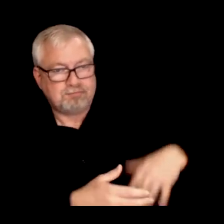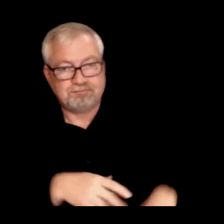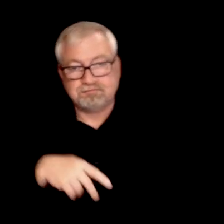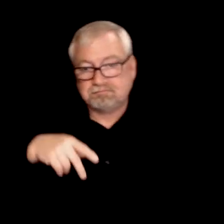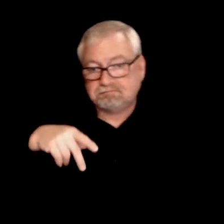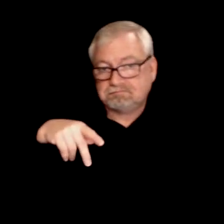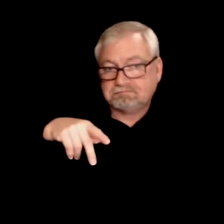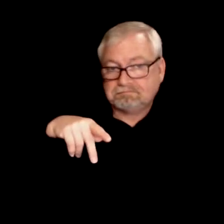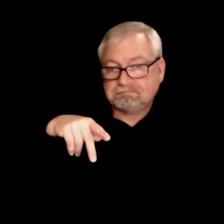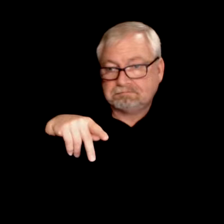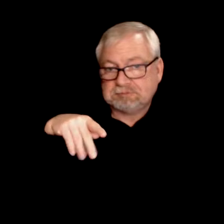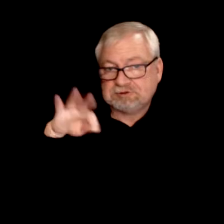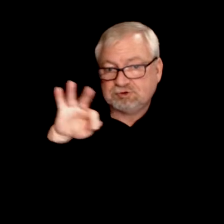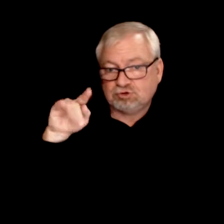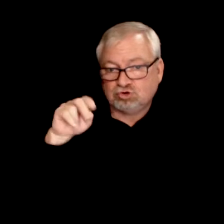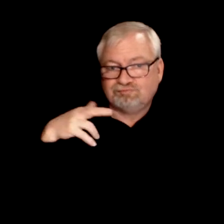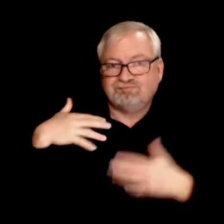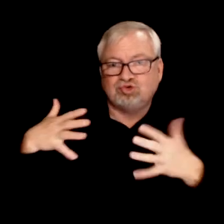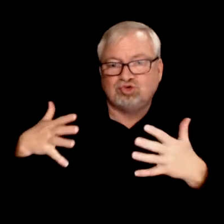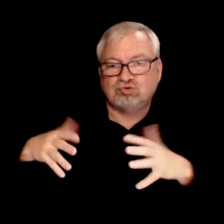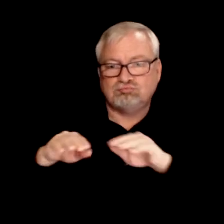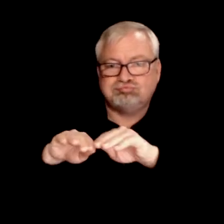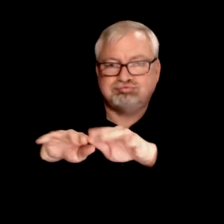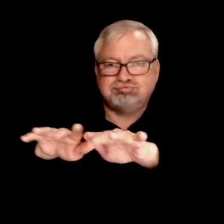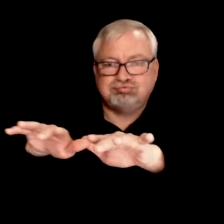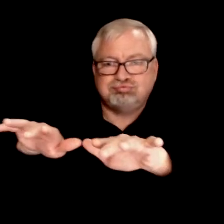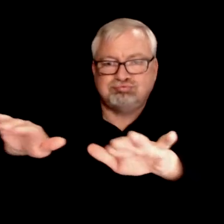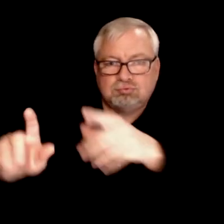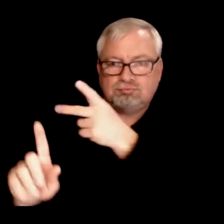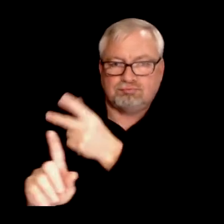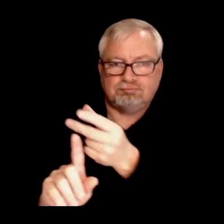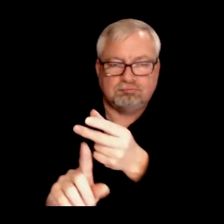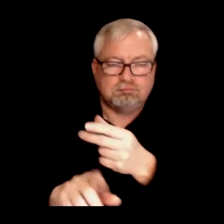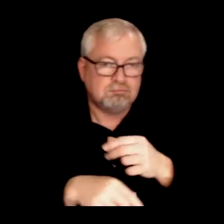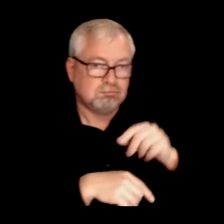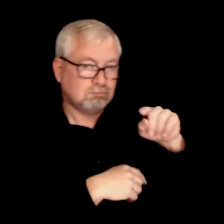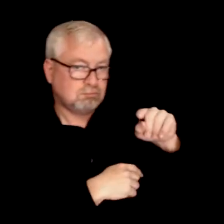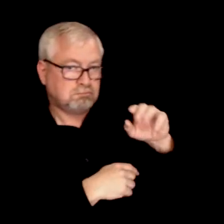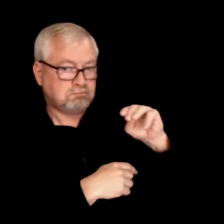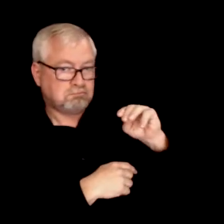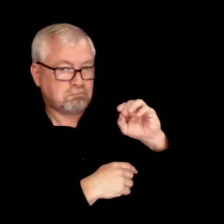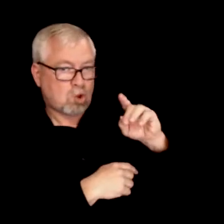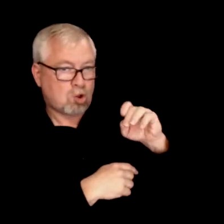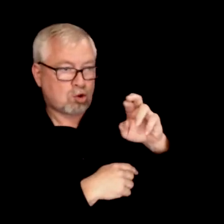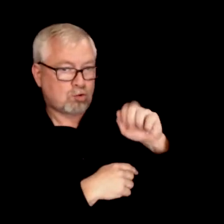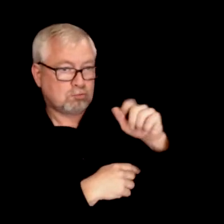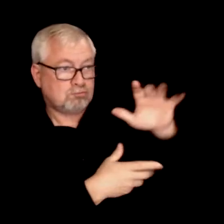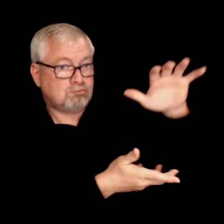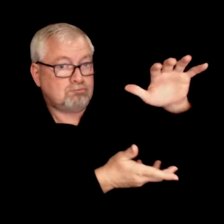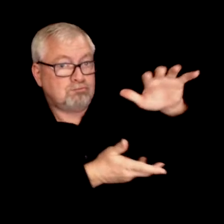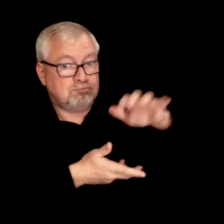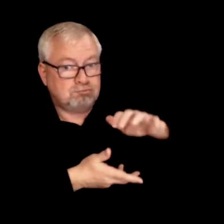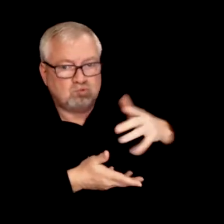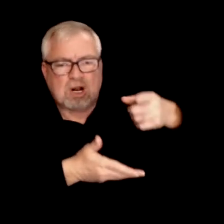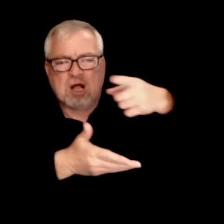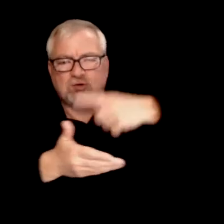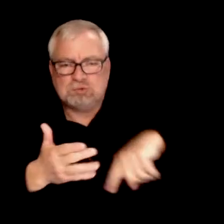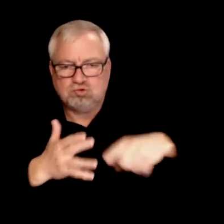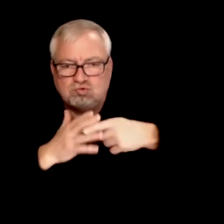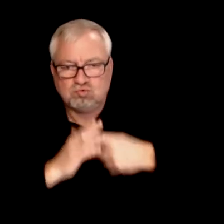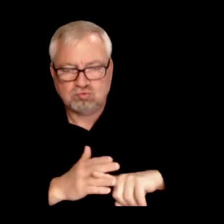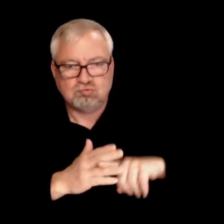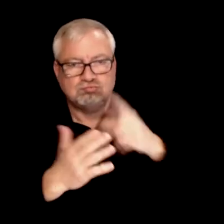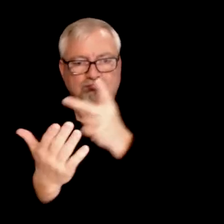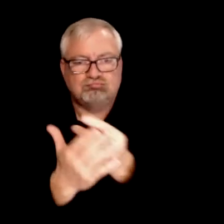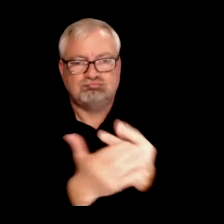be starting next week. Okay, I would suspect some people are wondering who have loved ones in skilled nursing